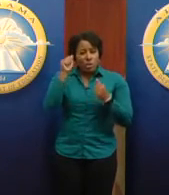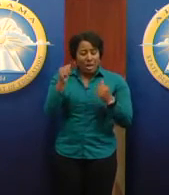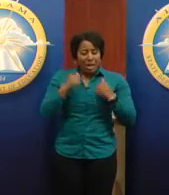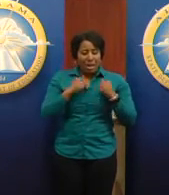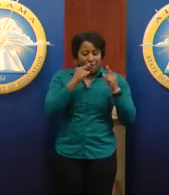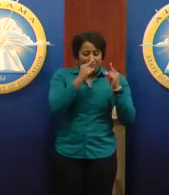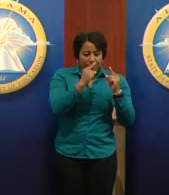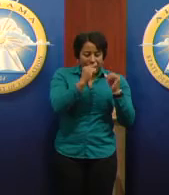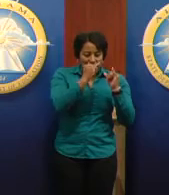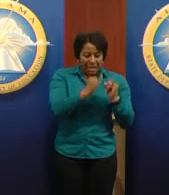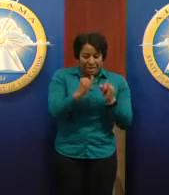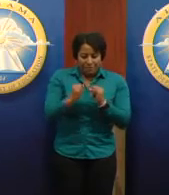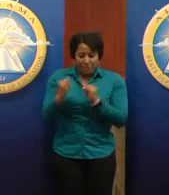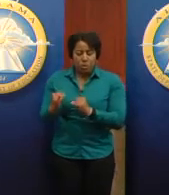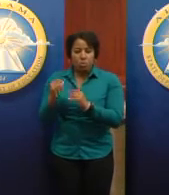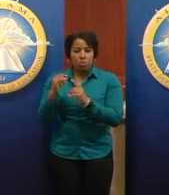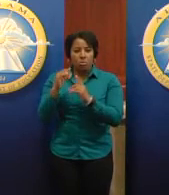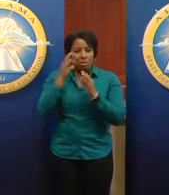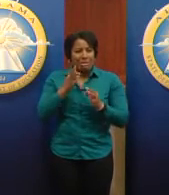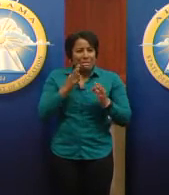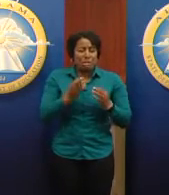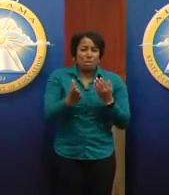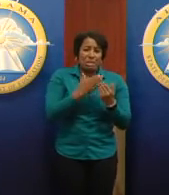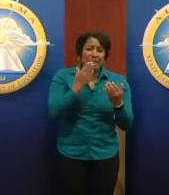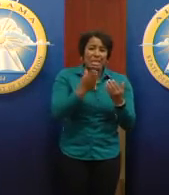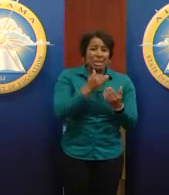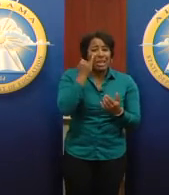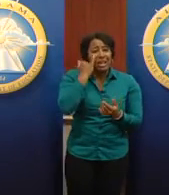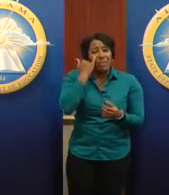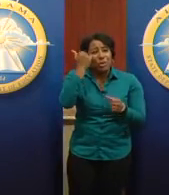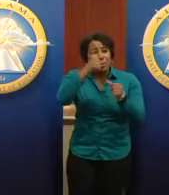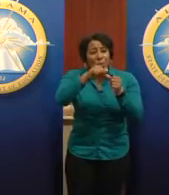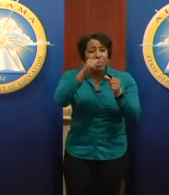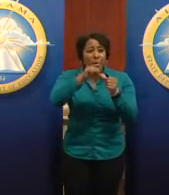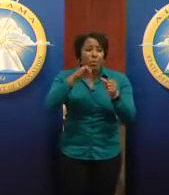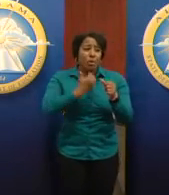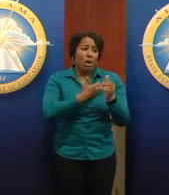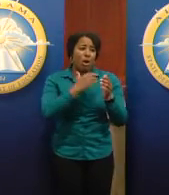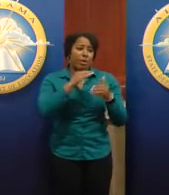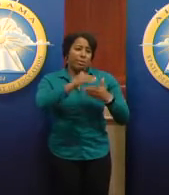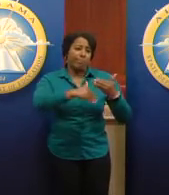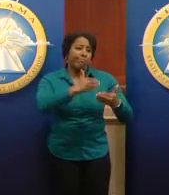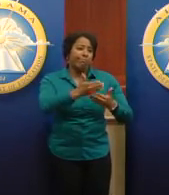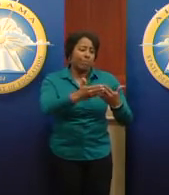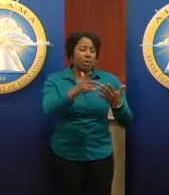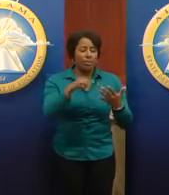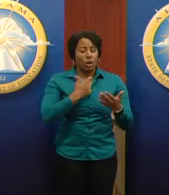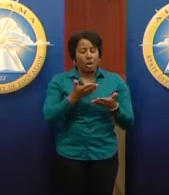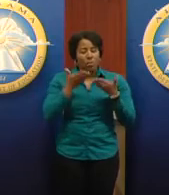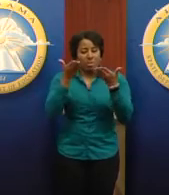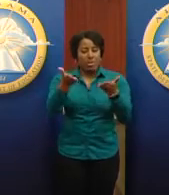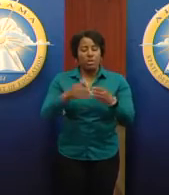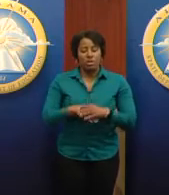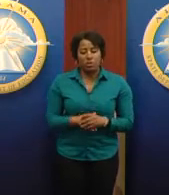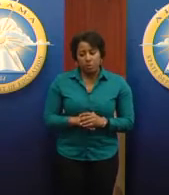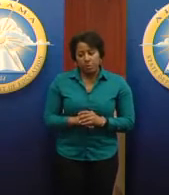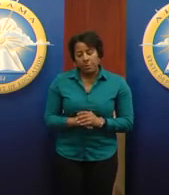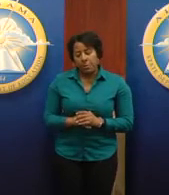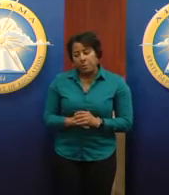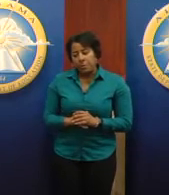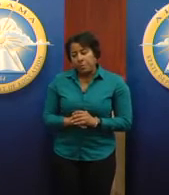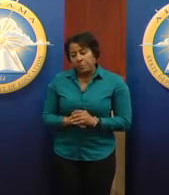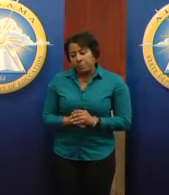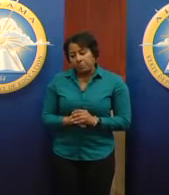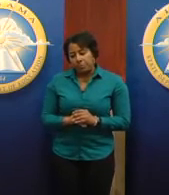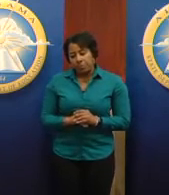decisions pretty easily if you just keep these overall tenets in mind. I wanted to say something just for a